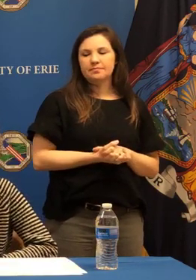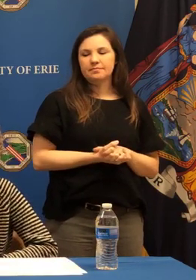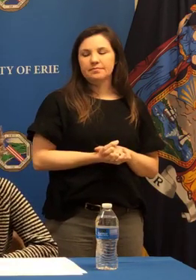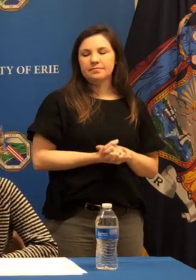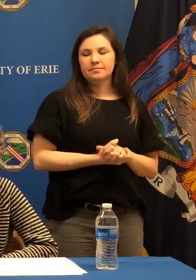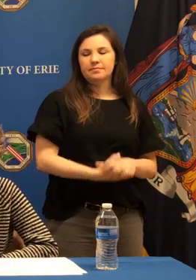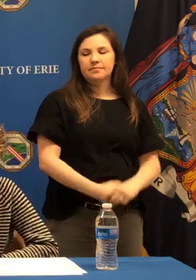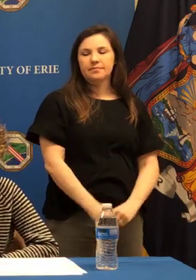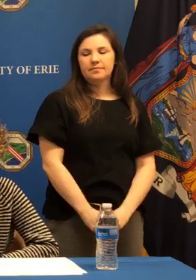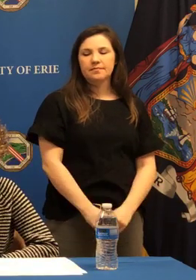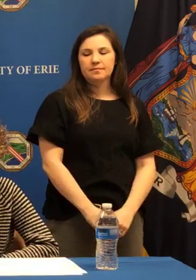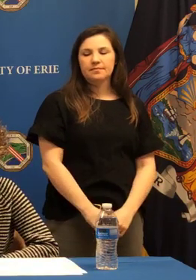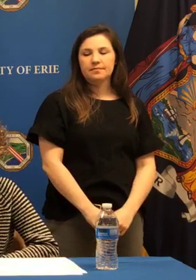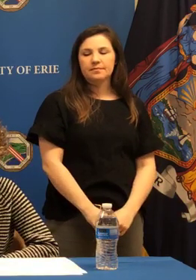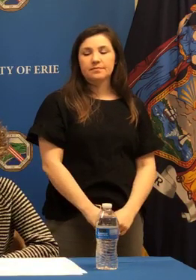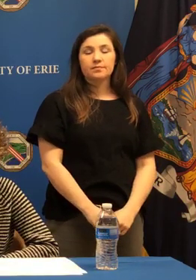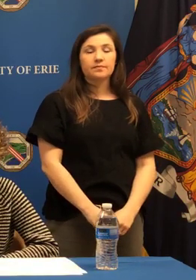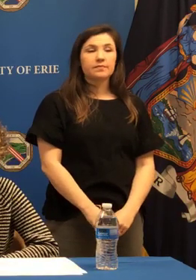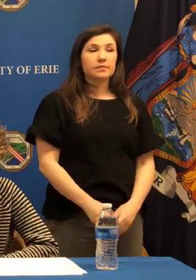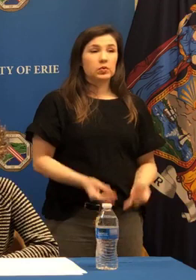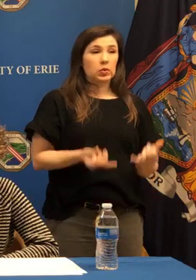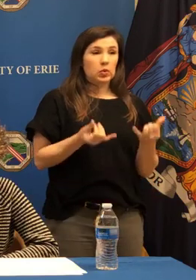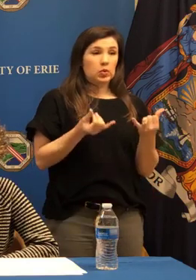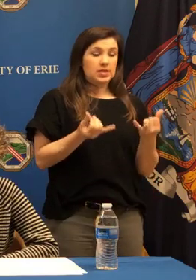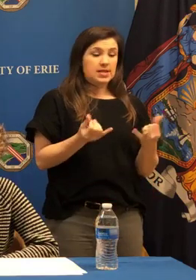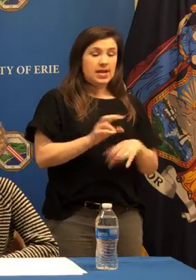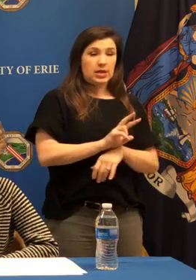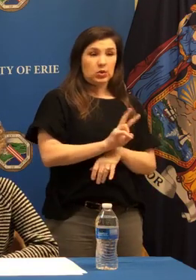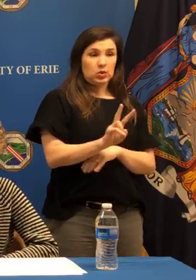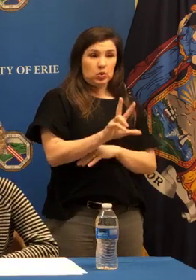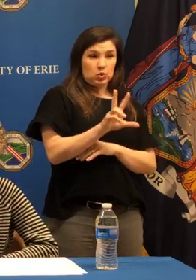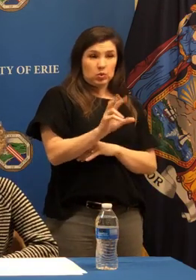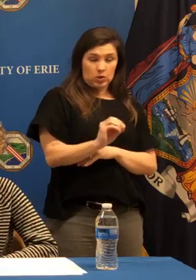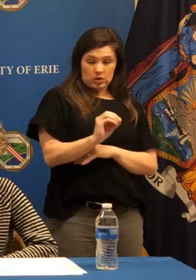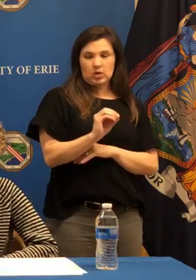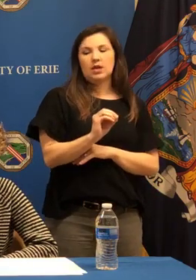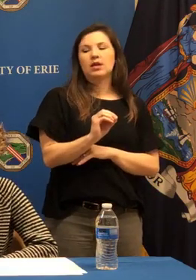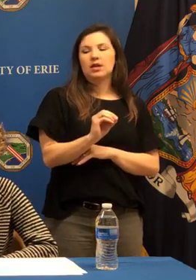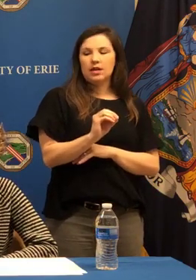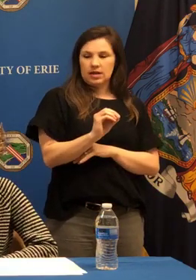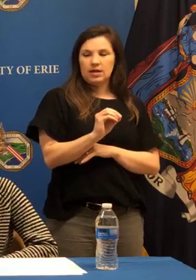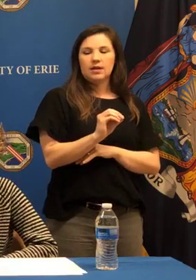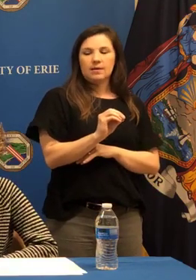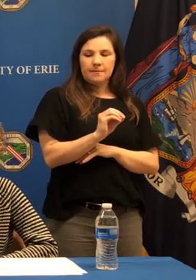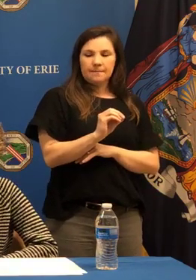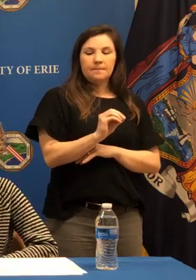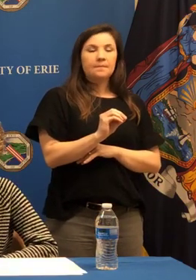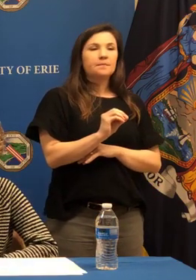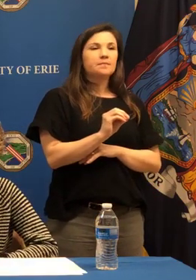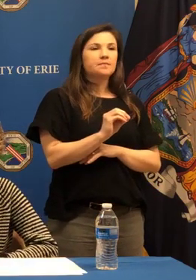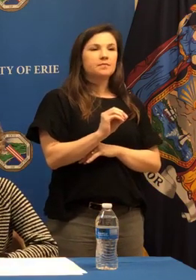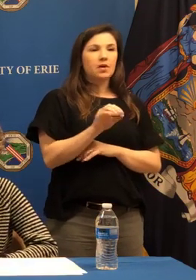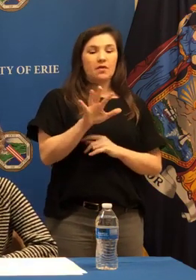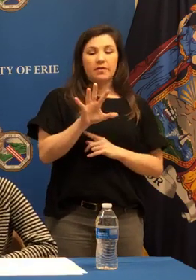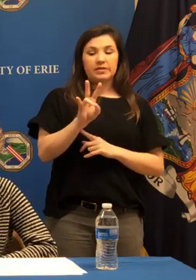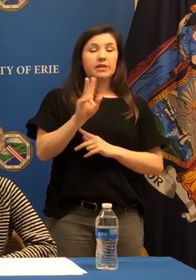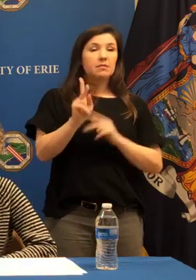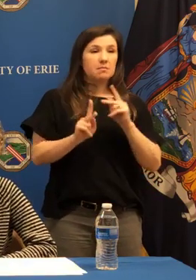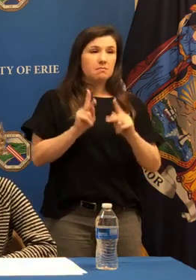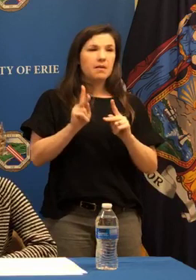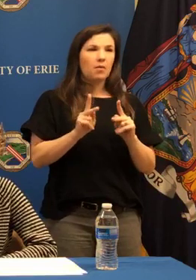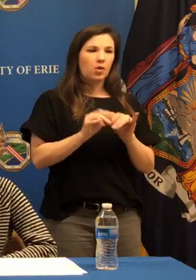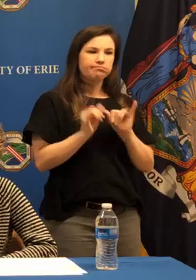So as of today at 2:30 p.m., there were 57 people who we are holding